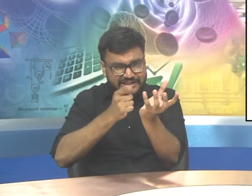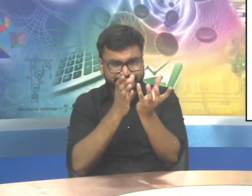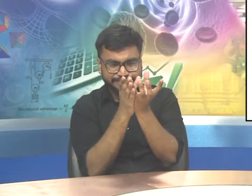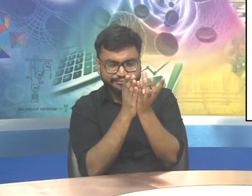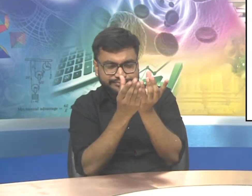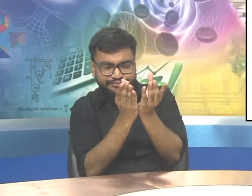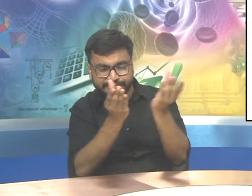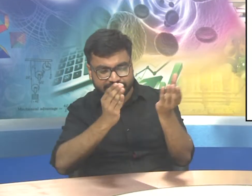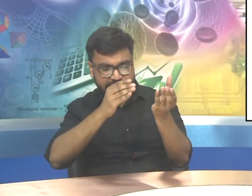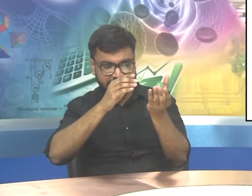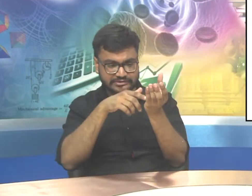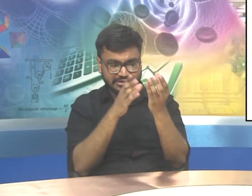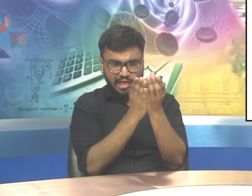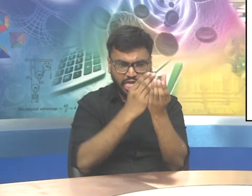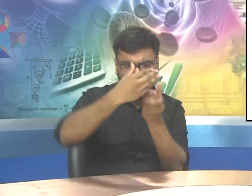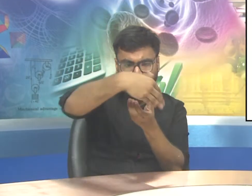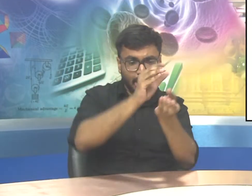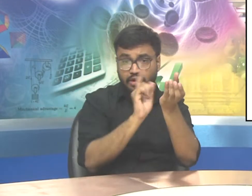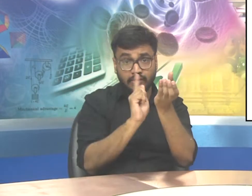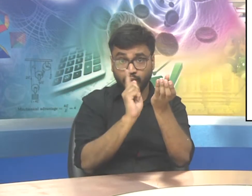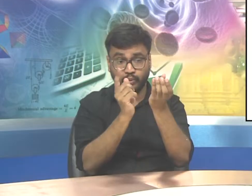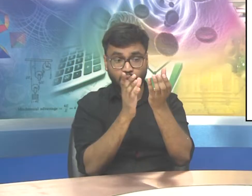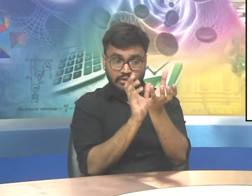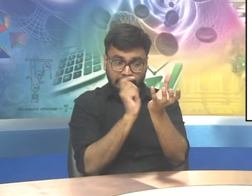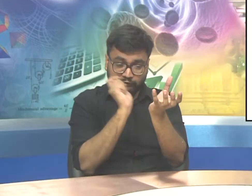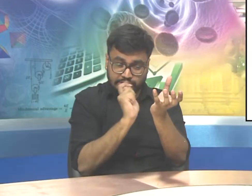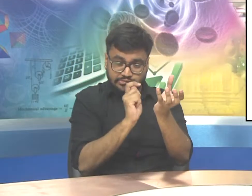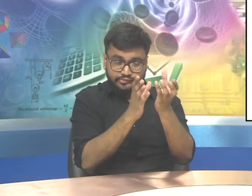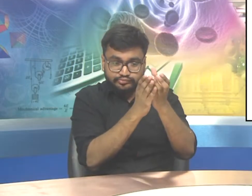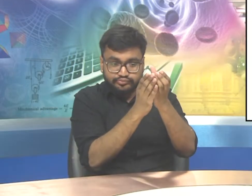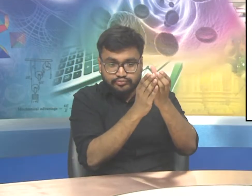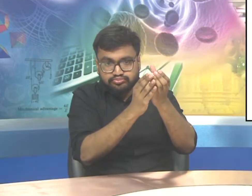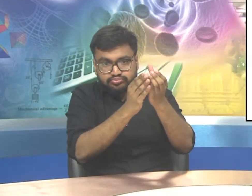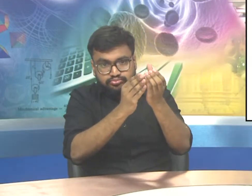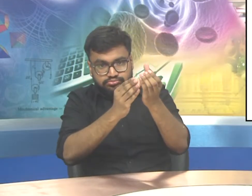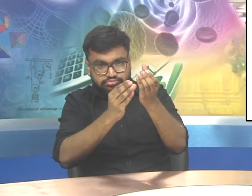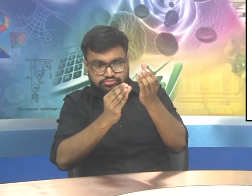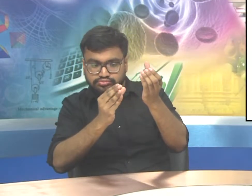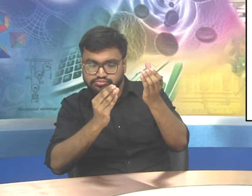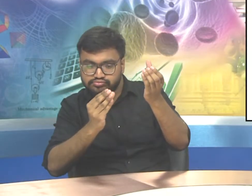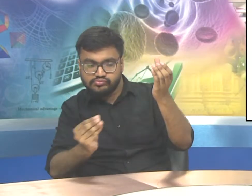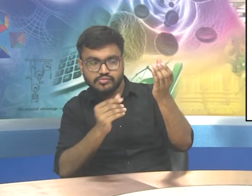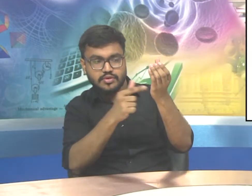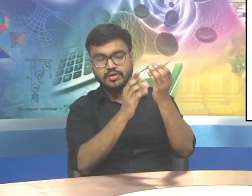and shaping stones using bone or hardwood.